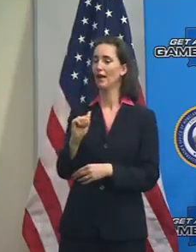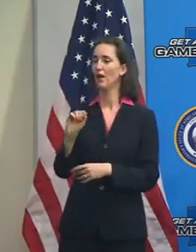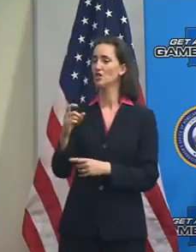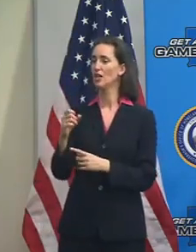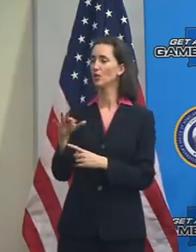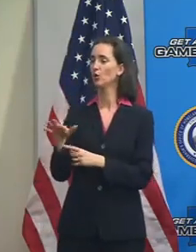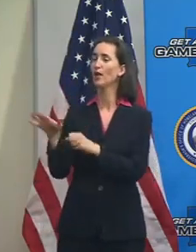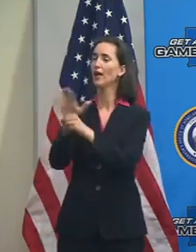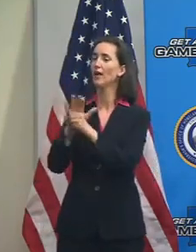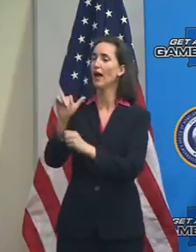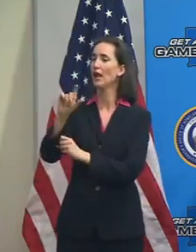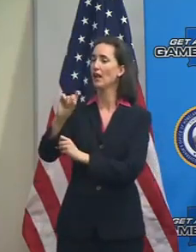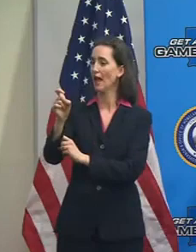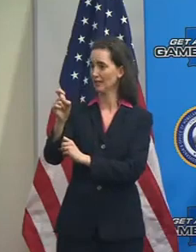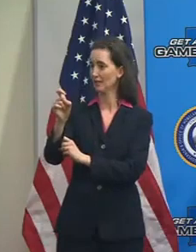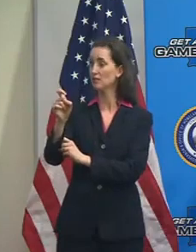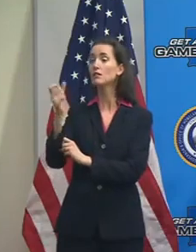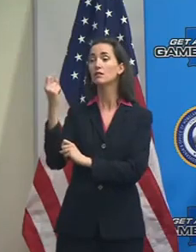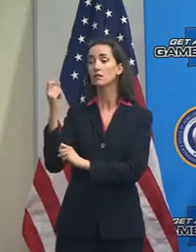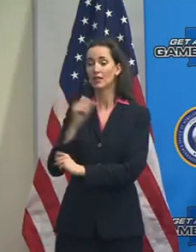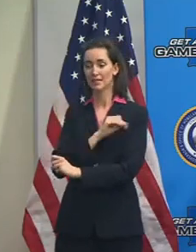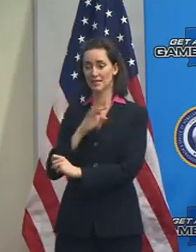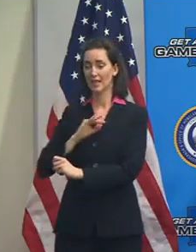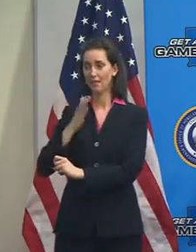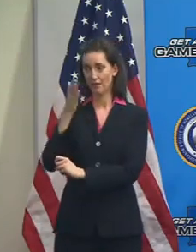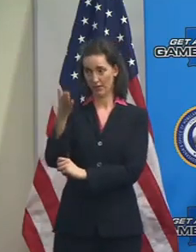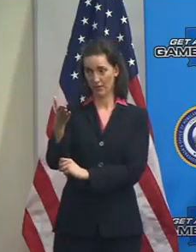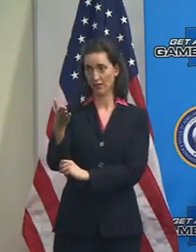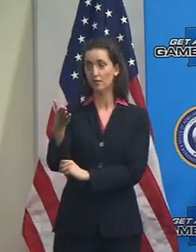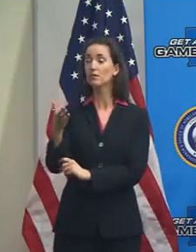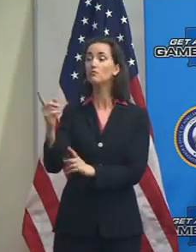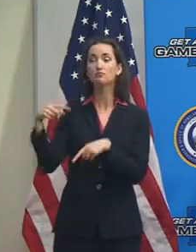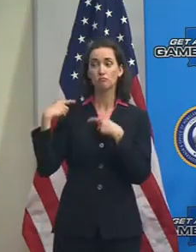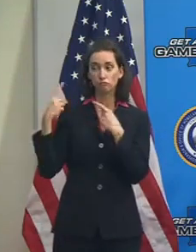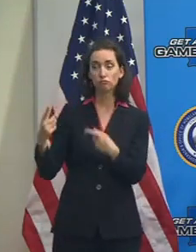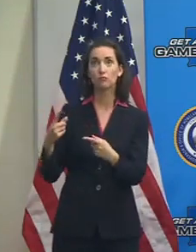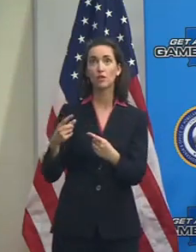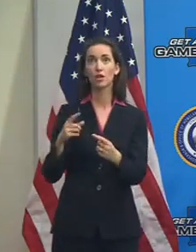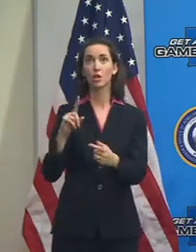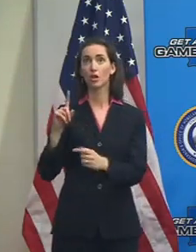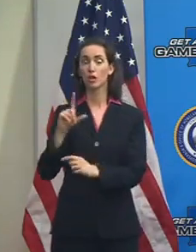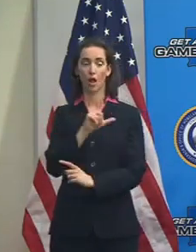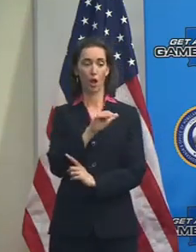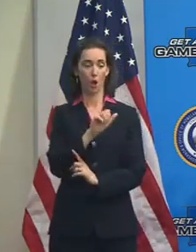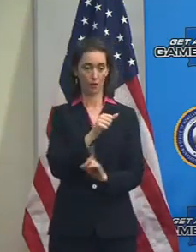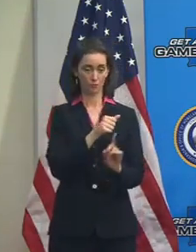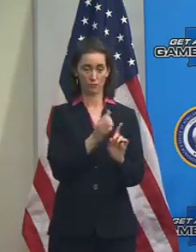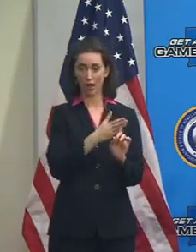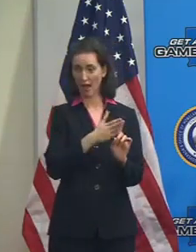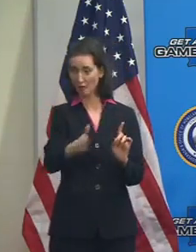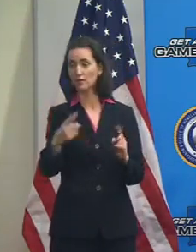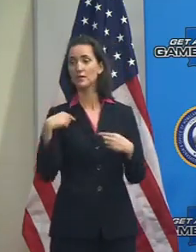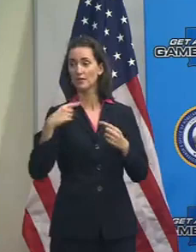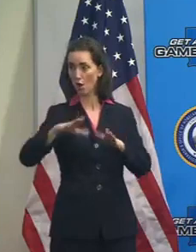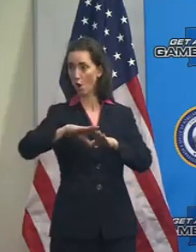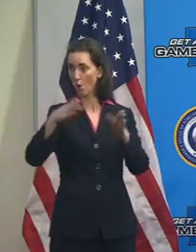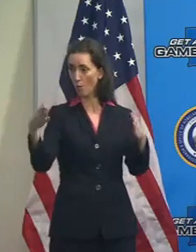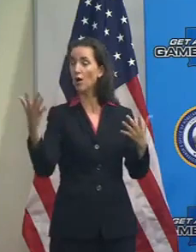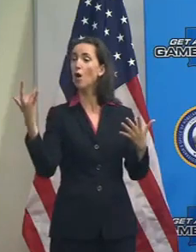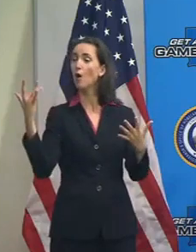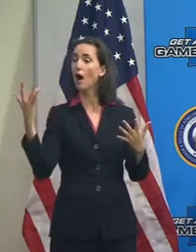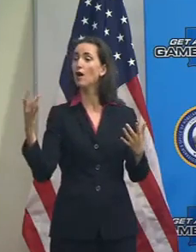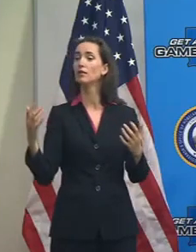going to be open. It's going to be staffed. In fact, it has been really since Laura, because we continued to